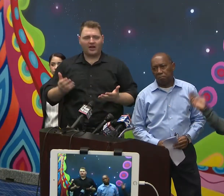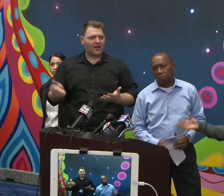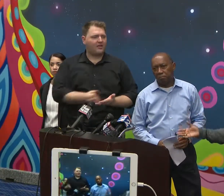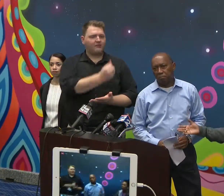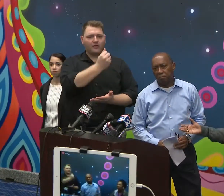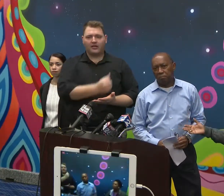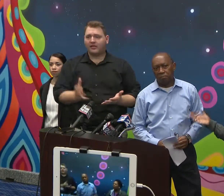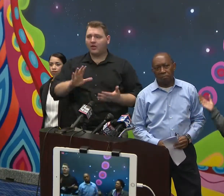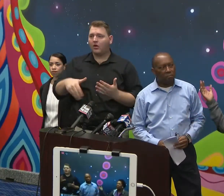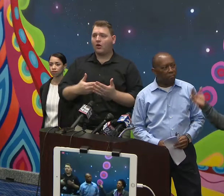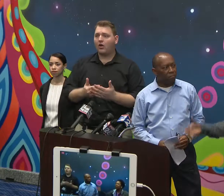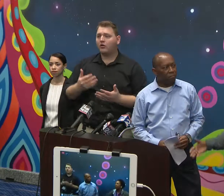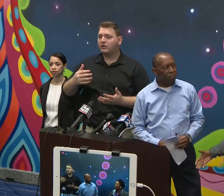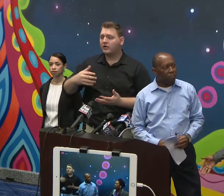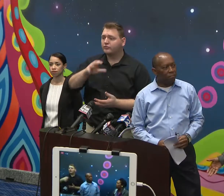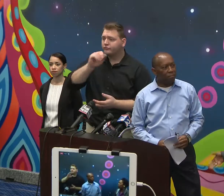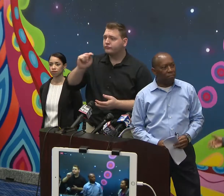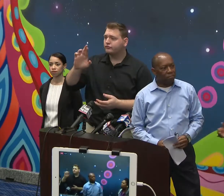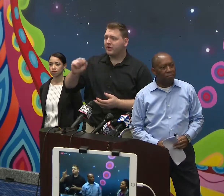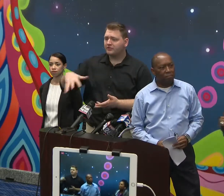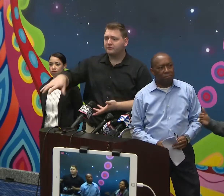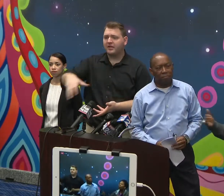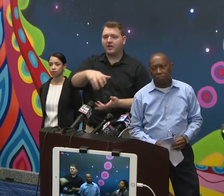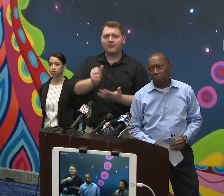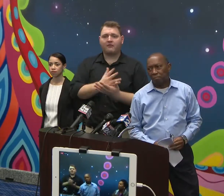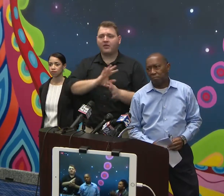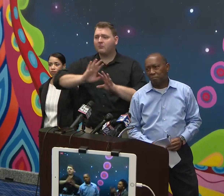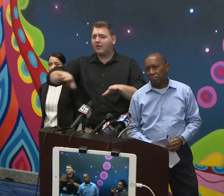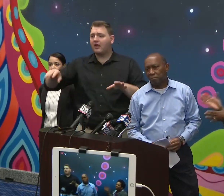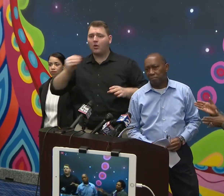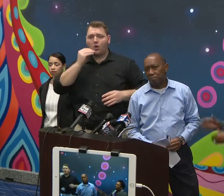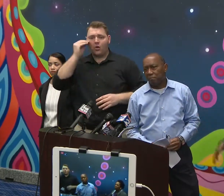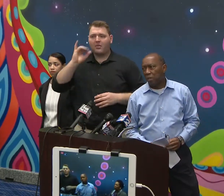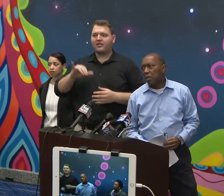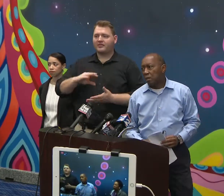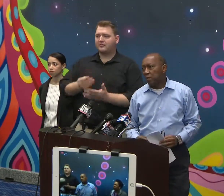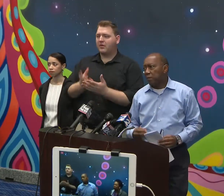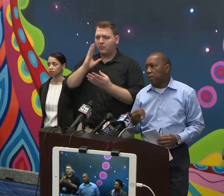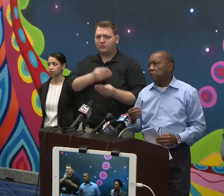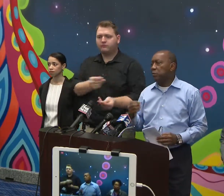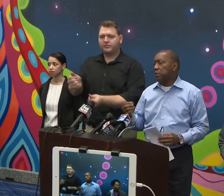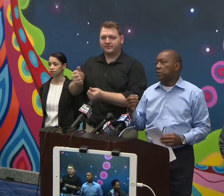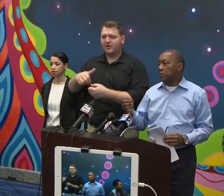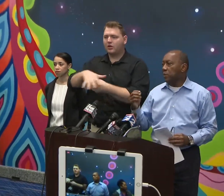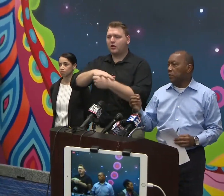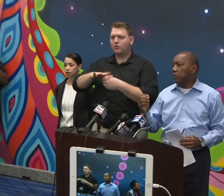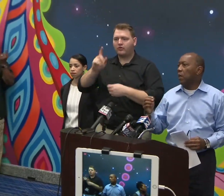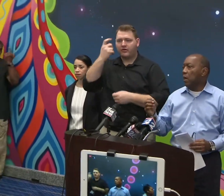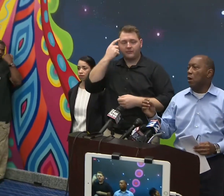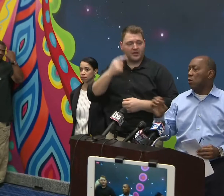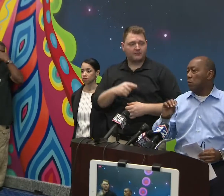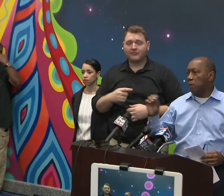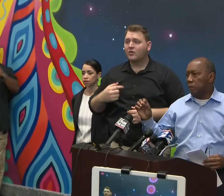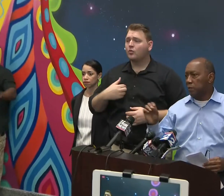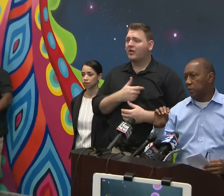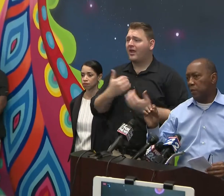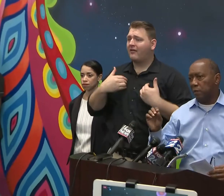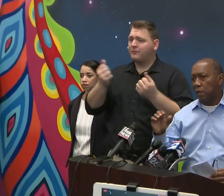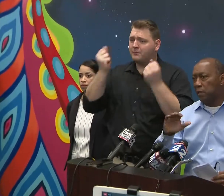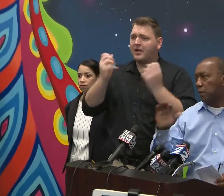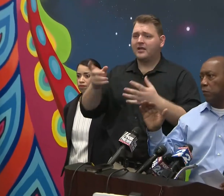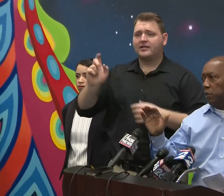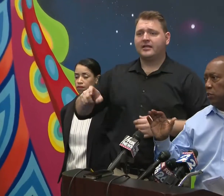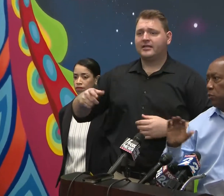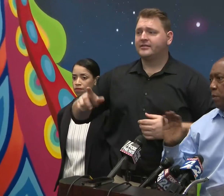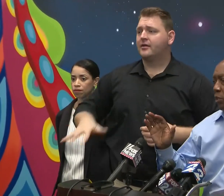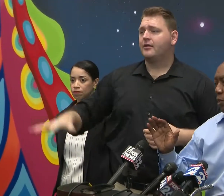of the debris pickup, getting people back in homes. That's how our money comes, and it comes to the local government. There are tremendous needs all around the city